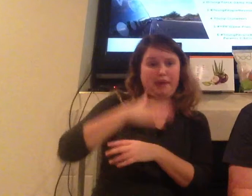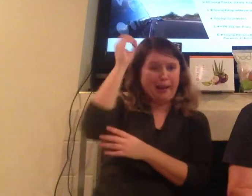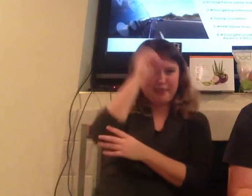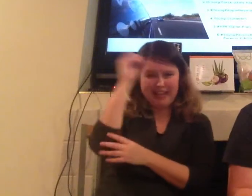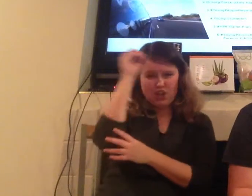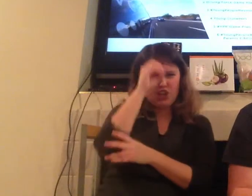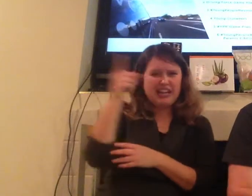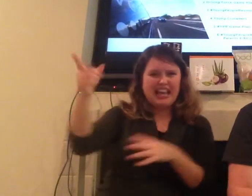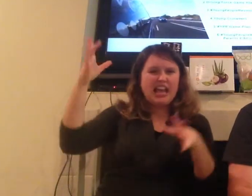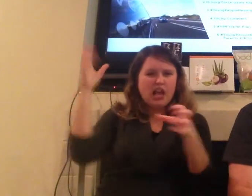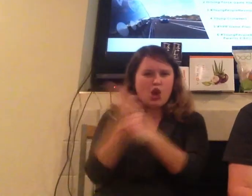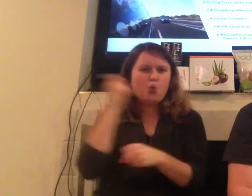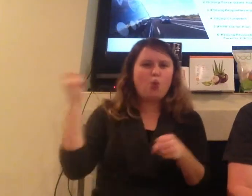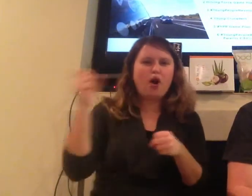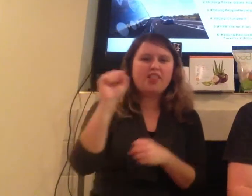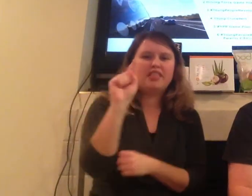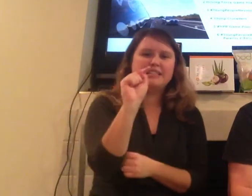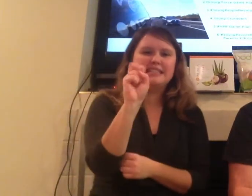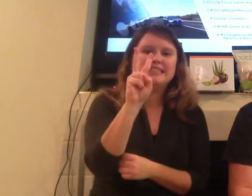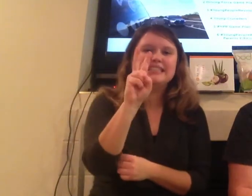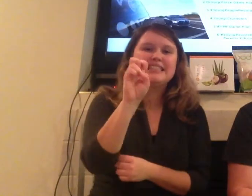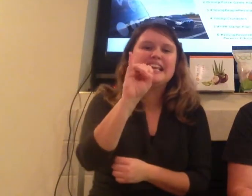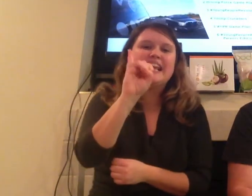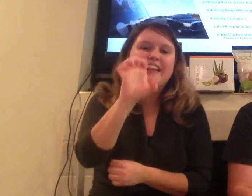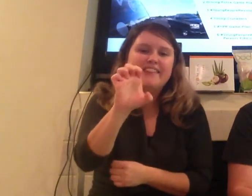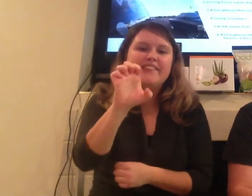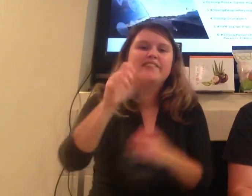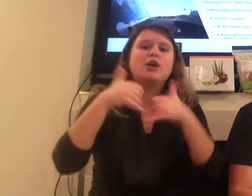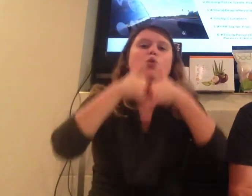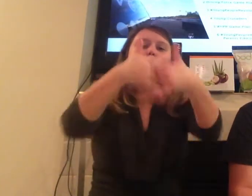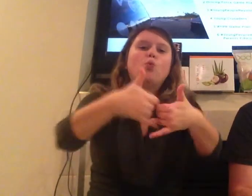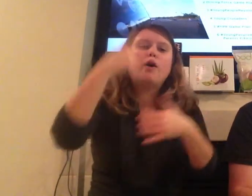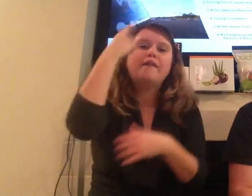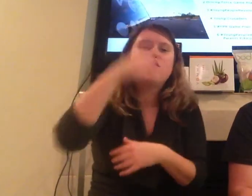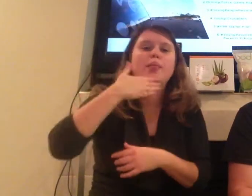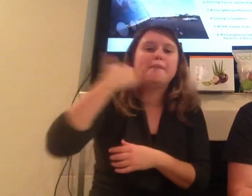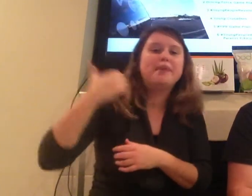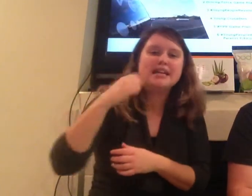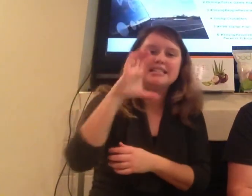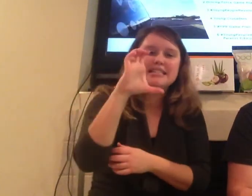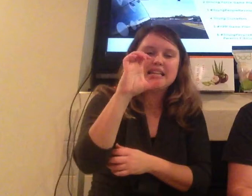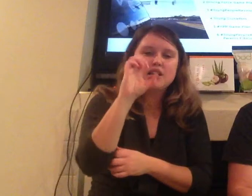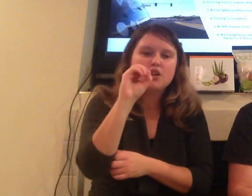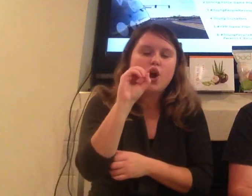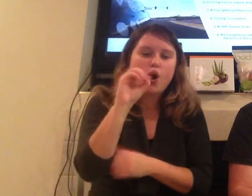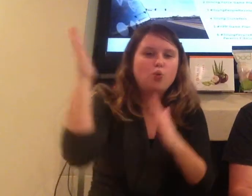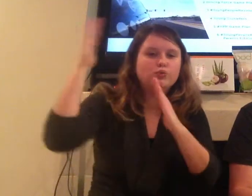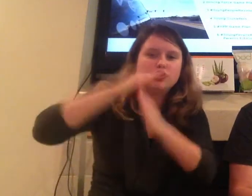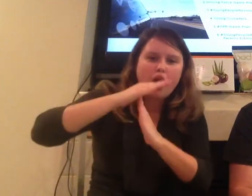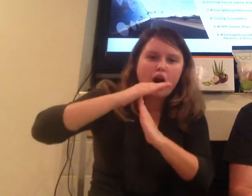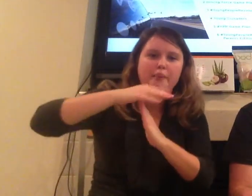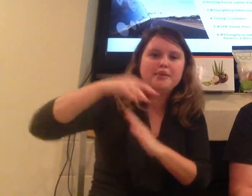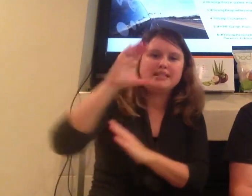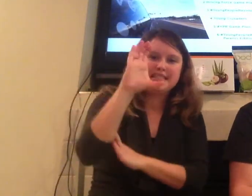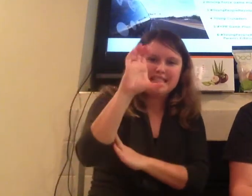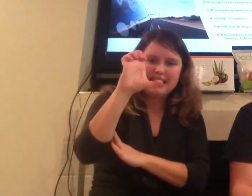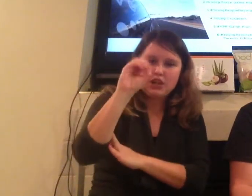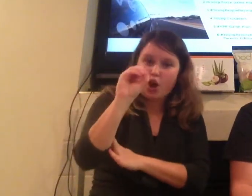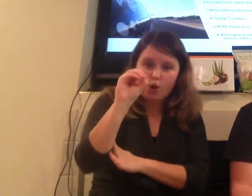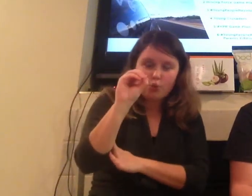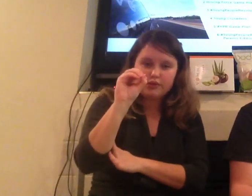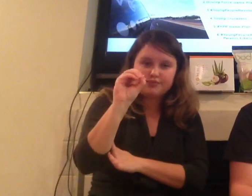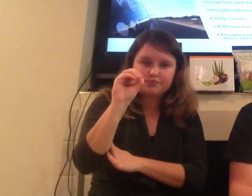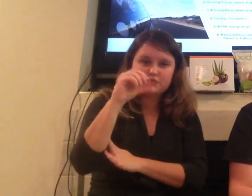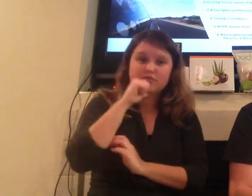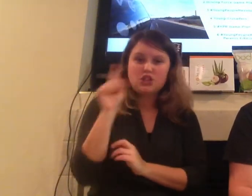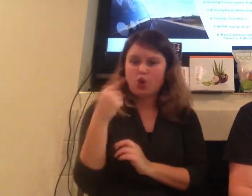Guys, he won the Stevie Award for the best CEO. What a prestigious award. Now, that's not just against other